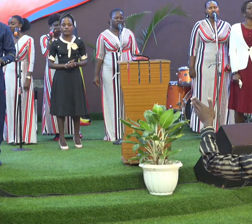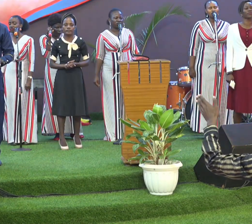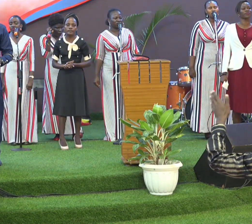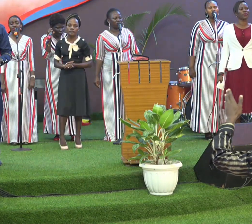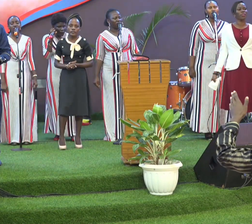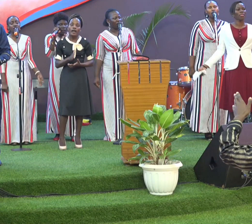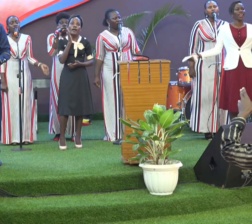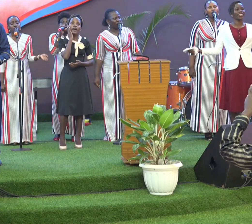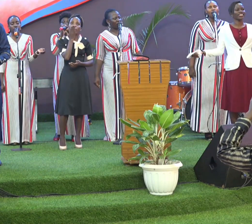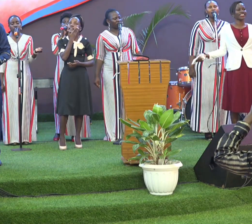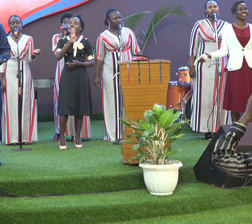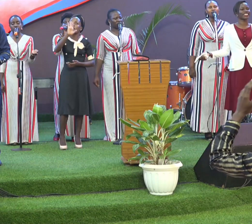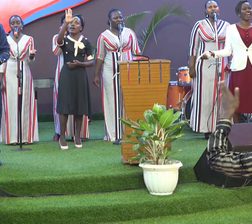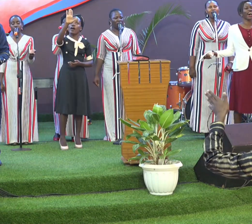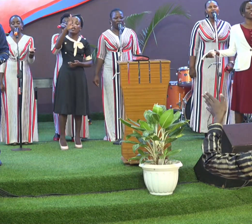kisacho